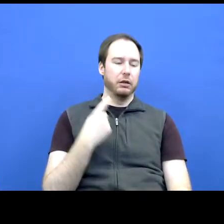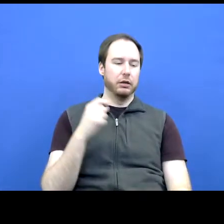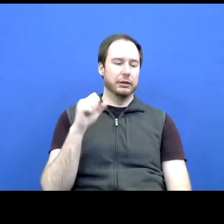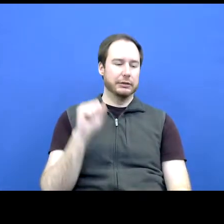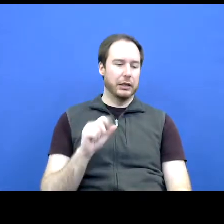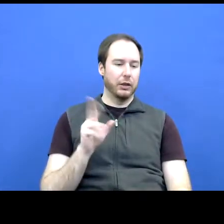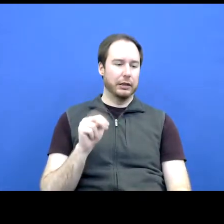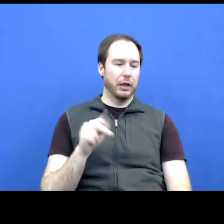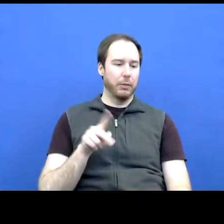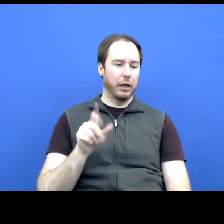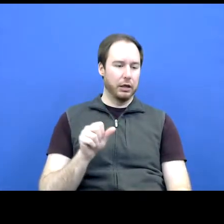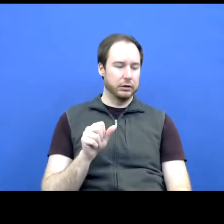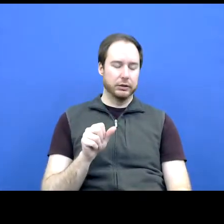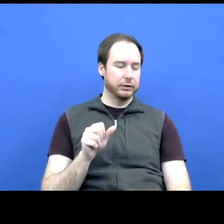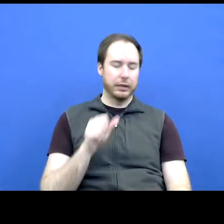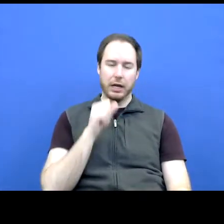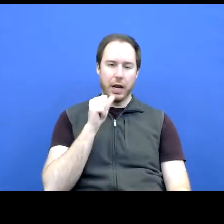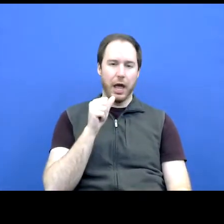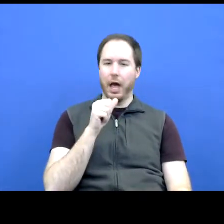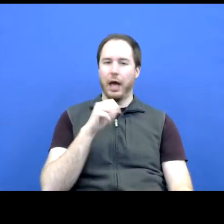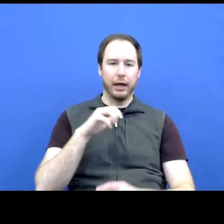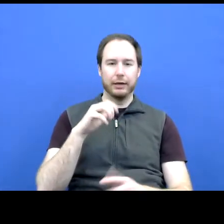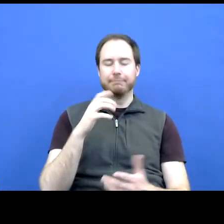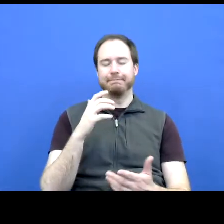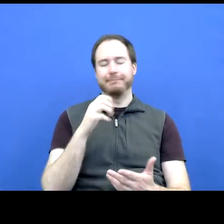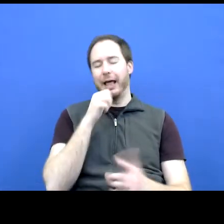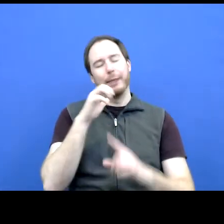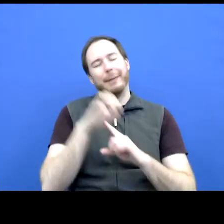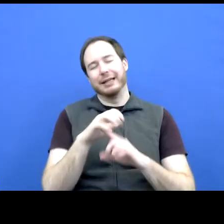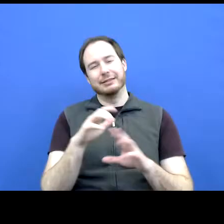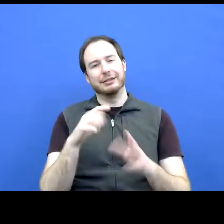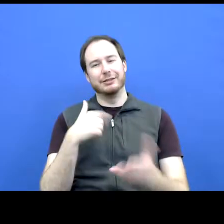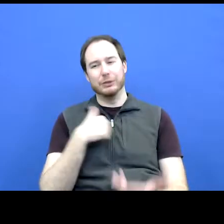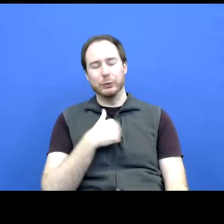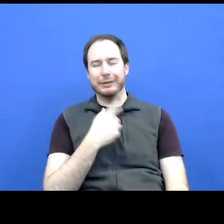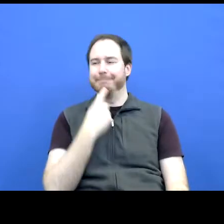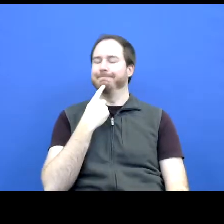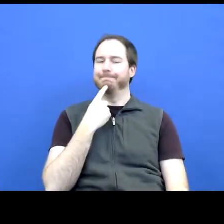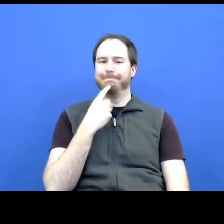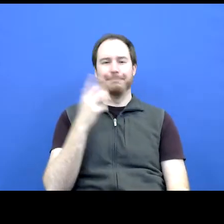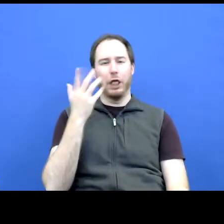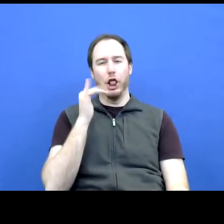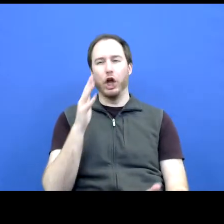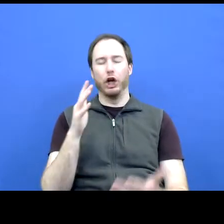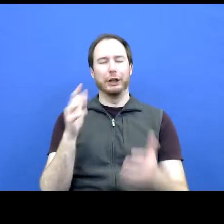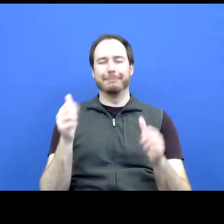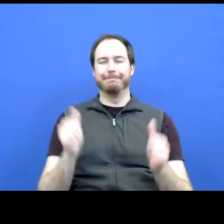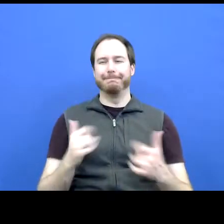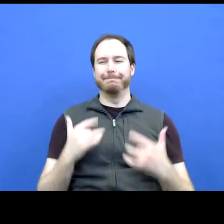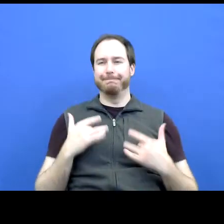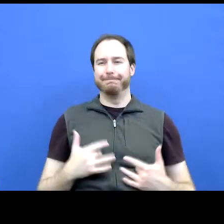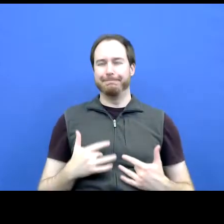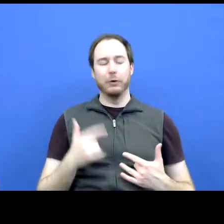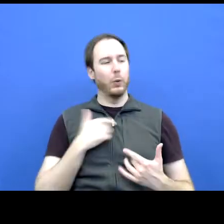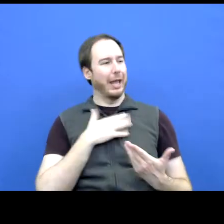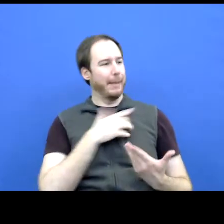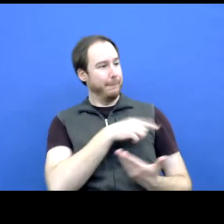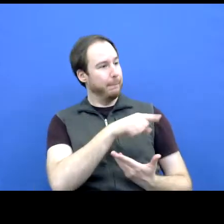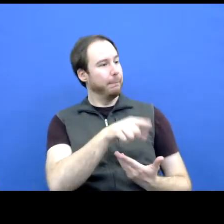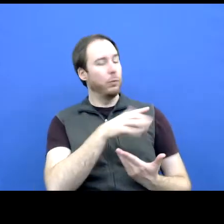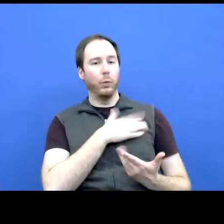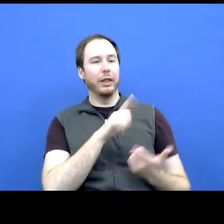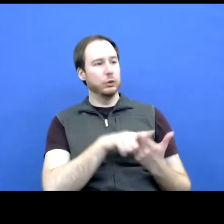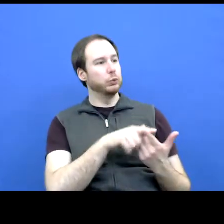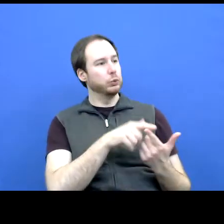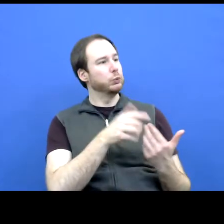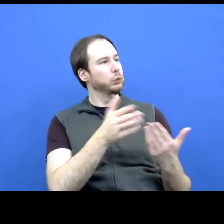Southtown Plaza. It's not in great shape, and we don't like to see that. So very happy that these plaza owners are going out and